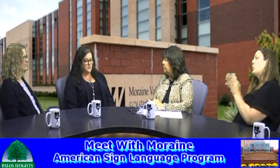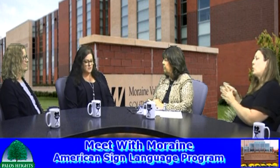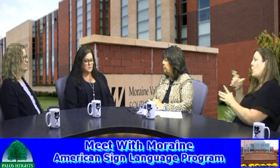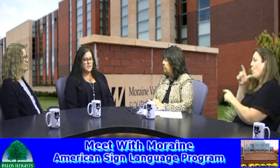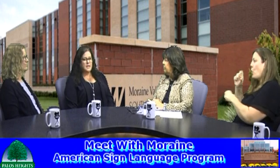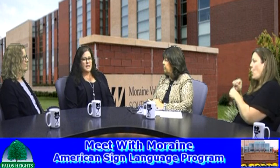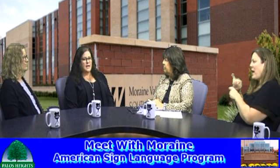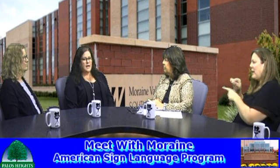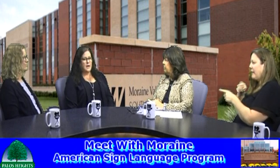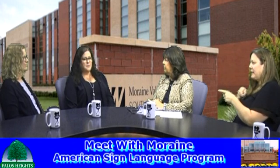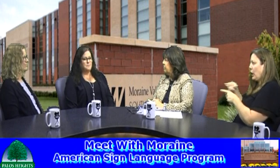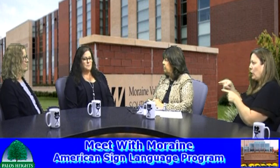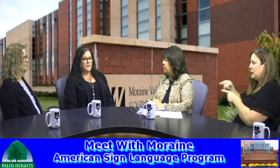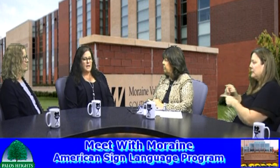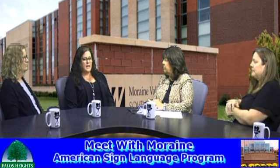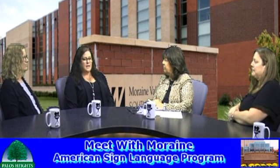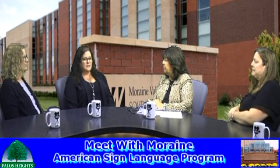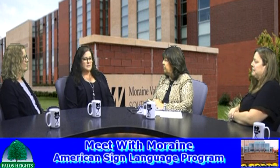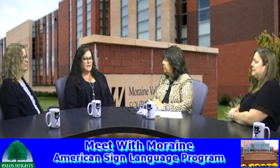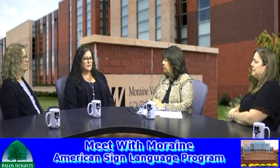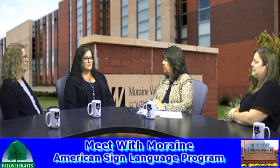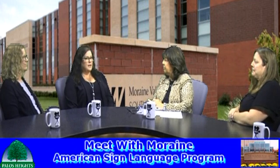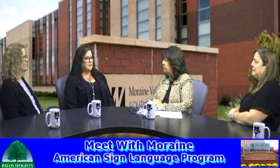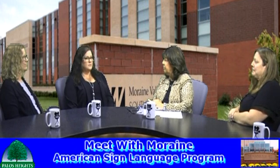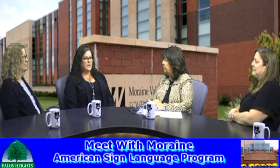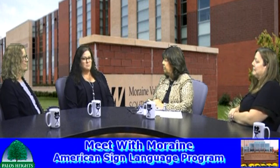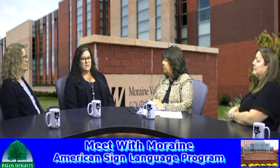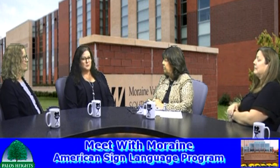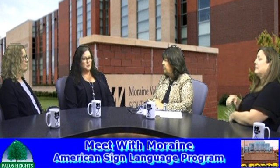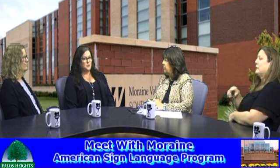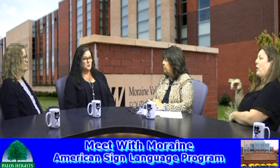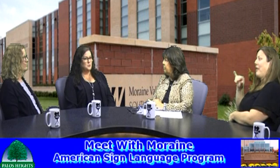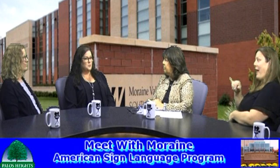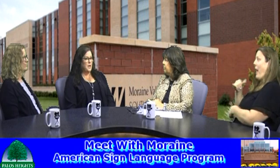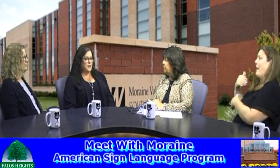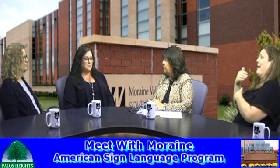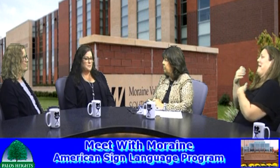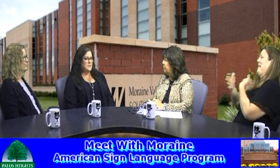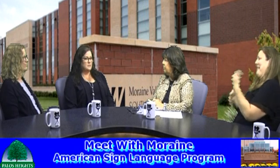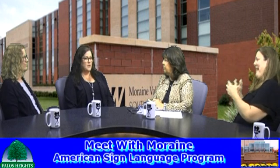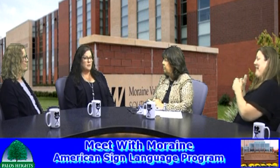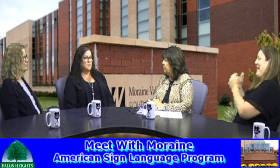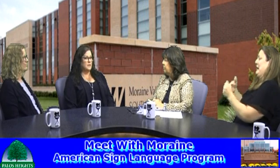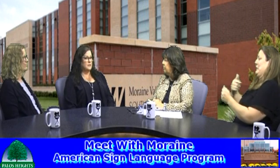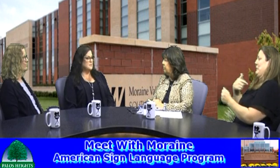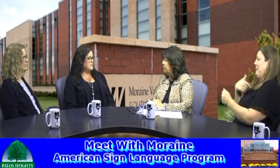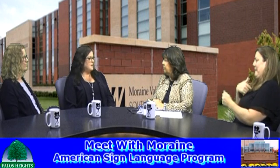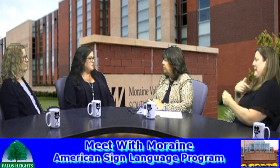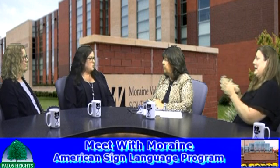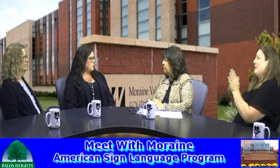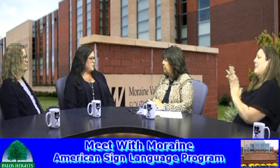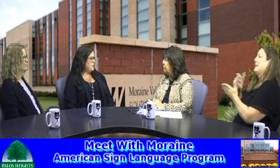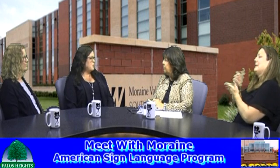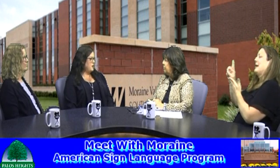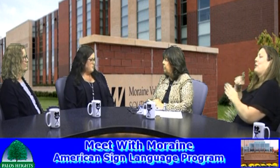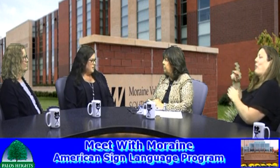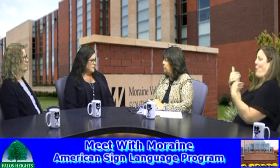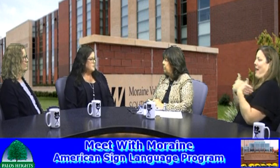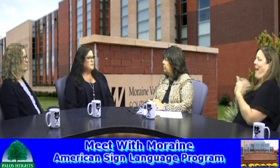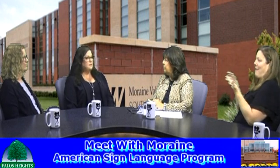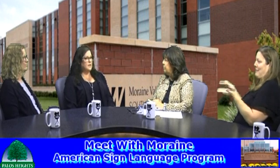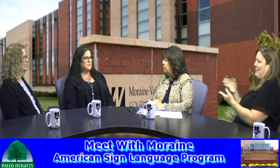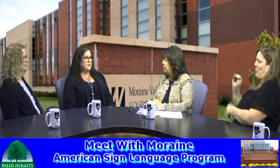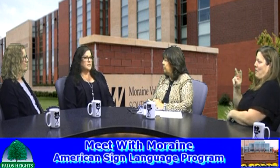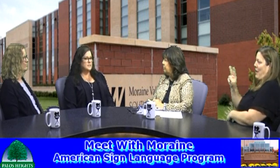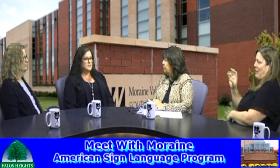in the field. And that kind of led me to developing and designing the program at Moraine